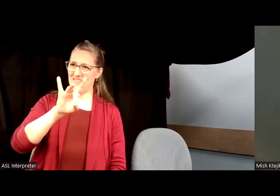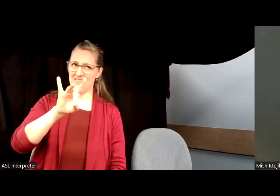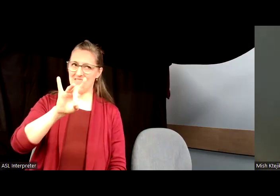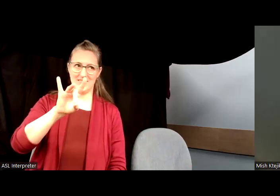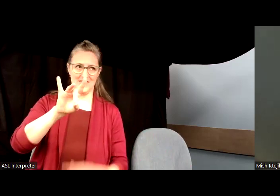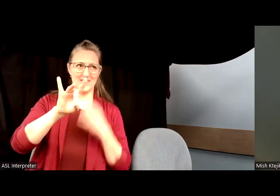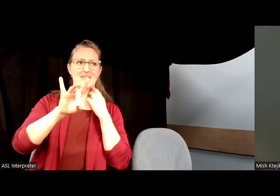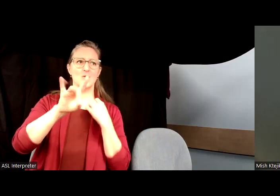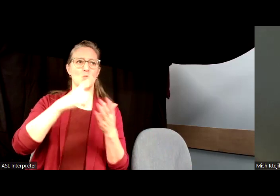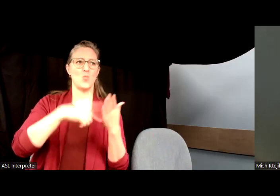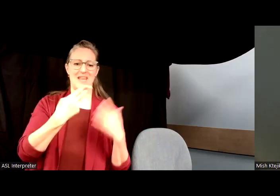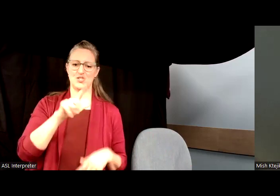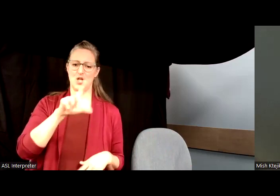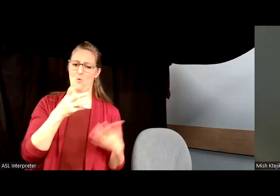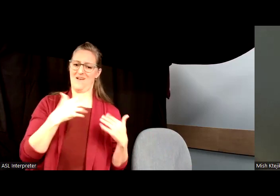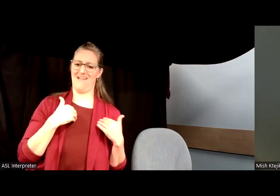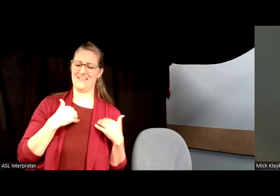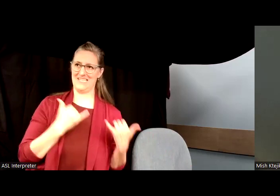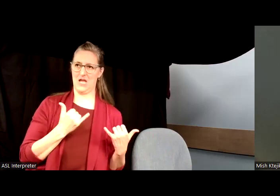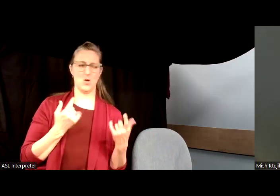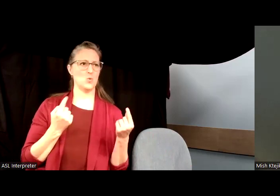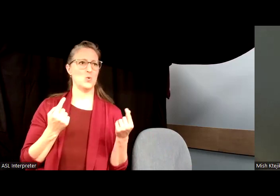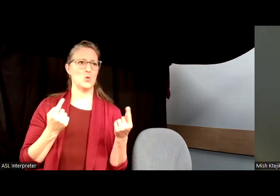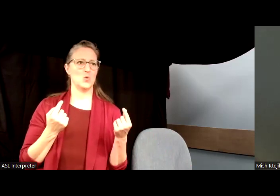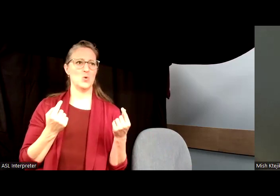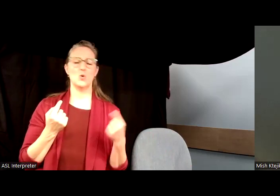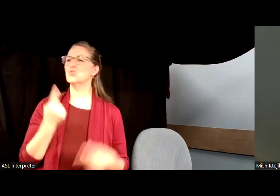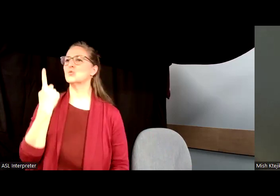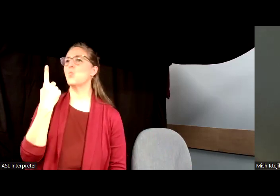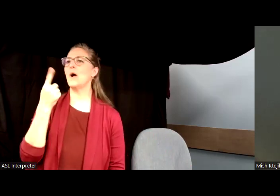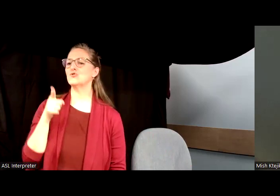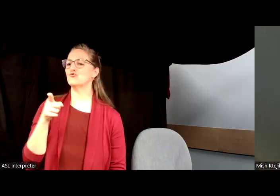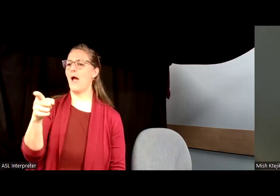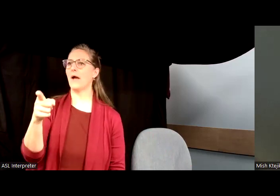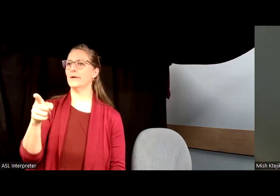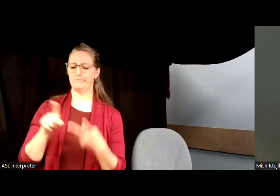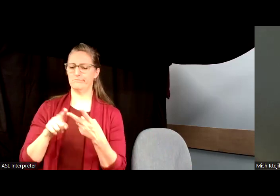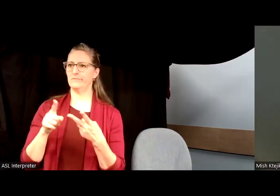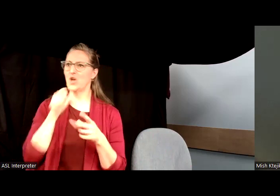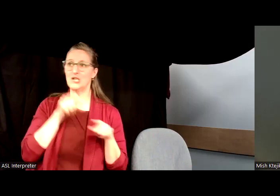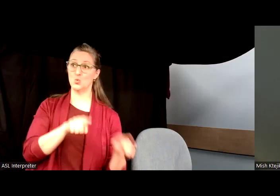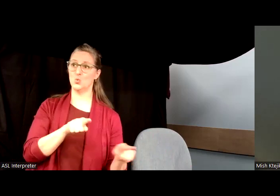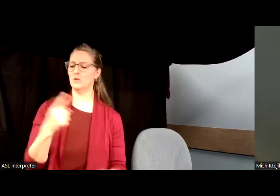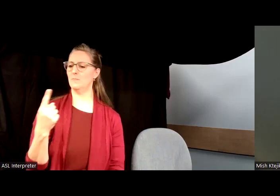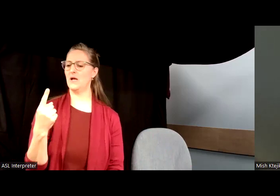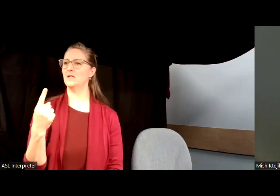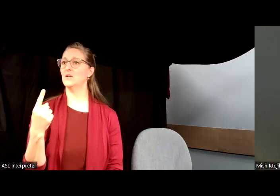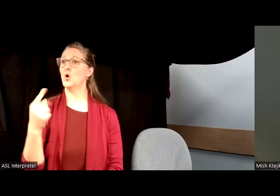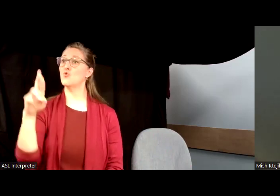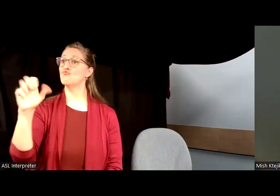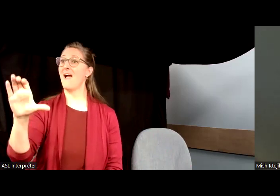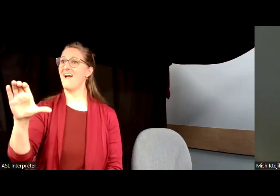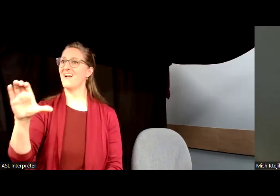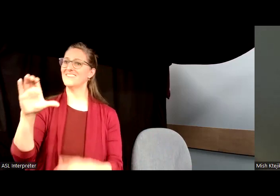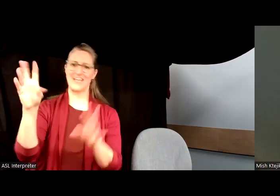for licensing. You're just running one track of getting what the rack is going to give